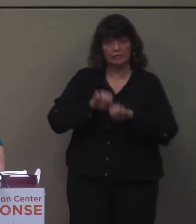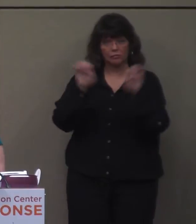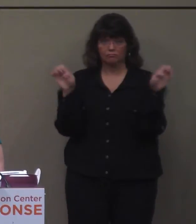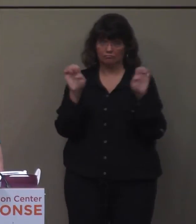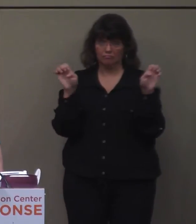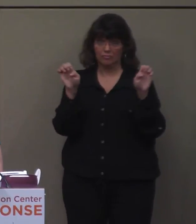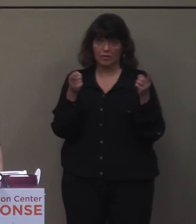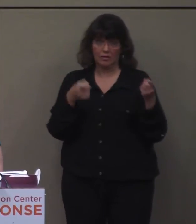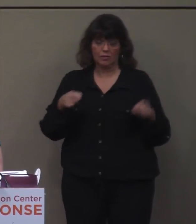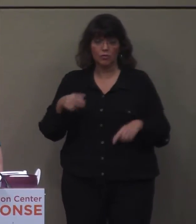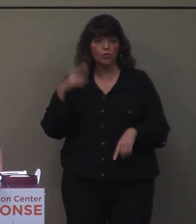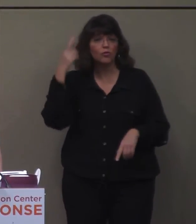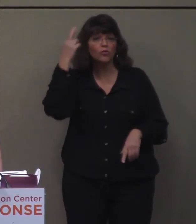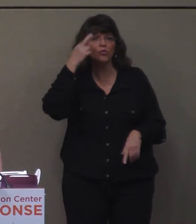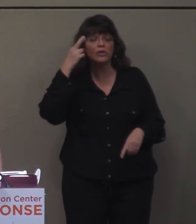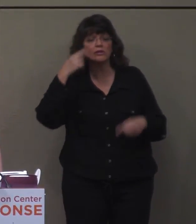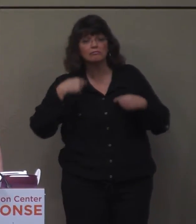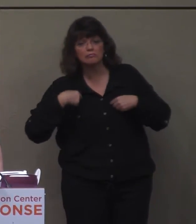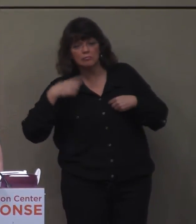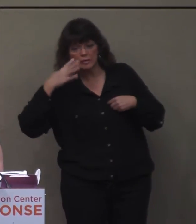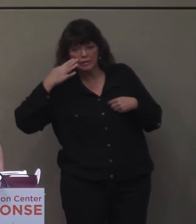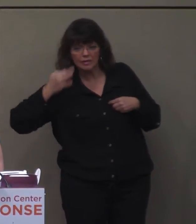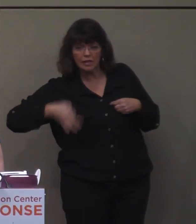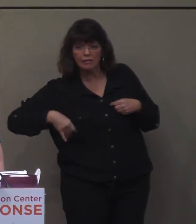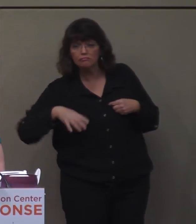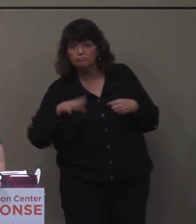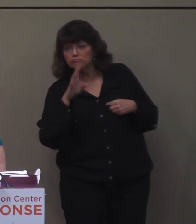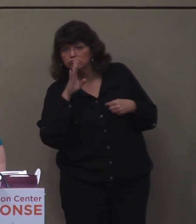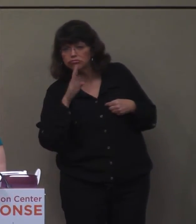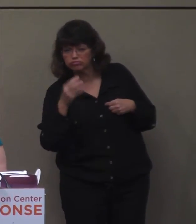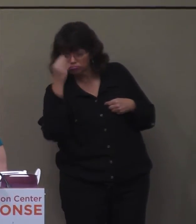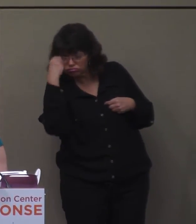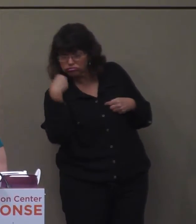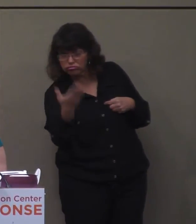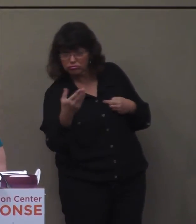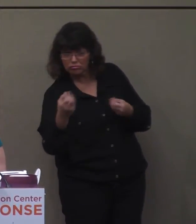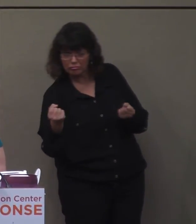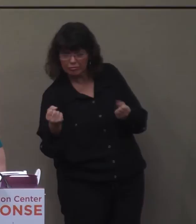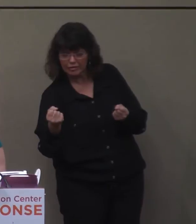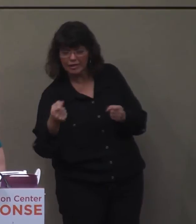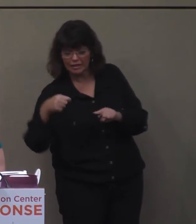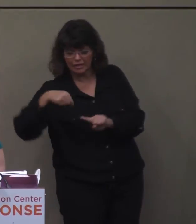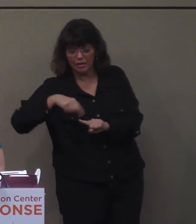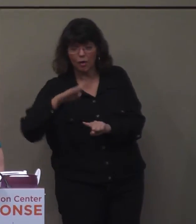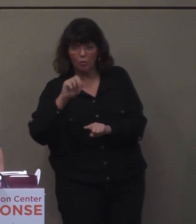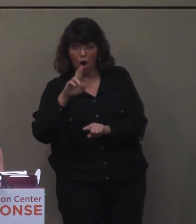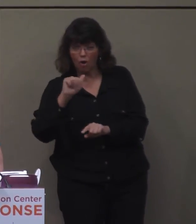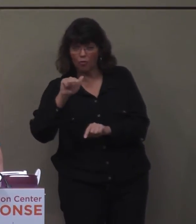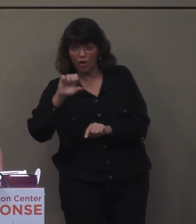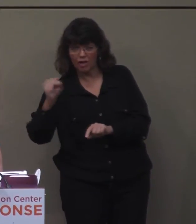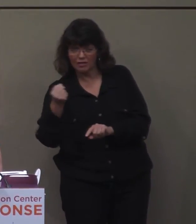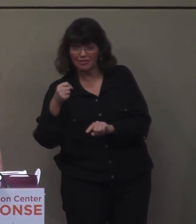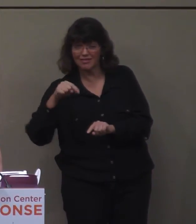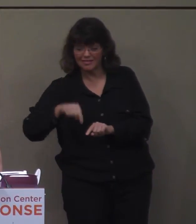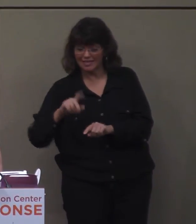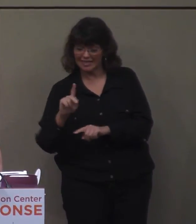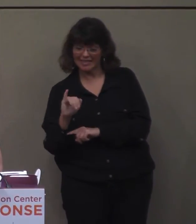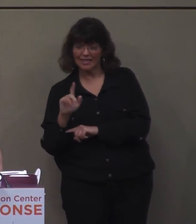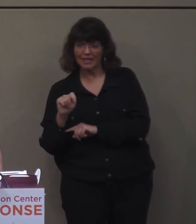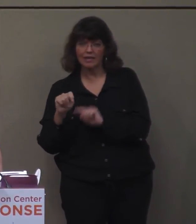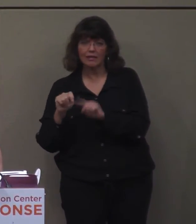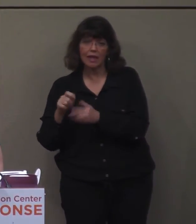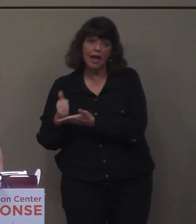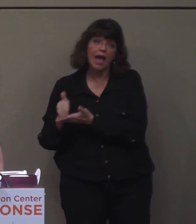Barbara Fredrickson's broaden and build is because studies show that for those who have more positivity, they tend to be more accurate and careful in